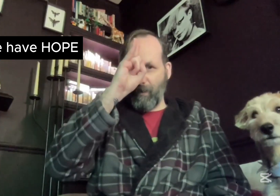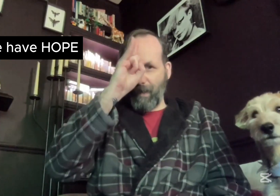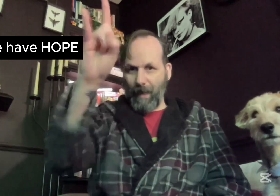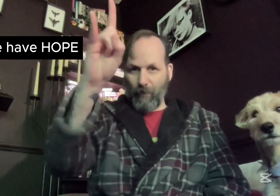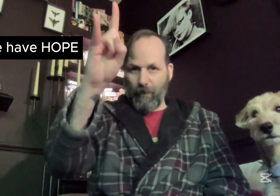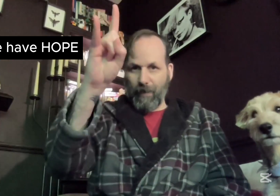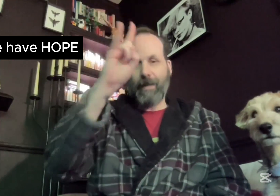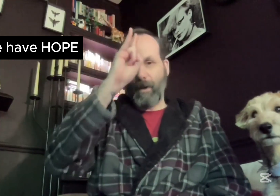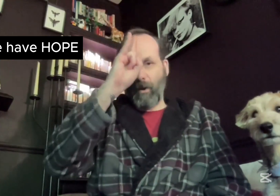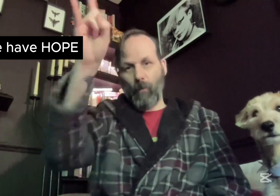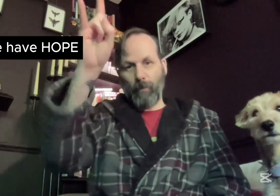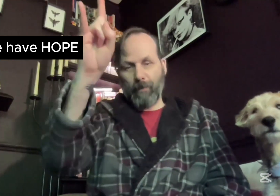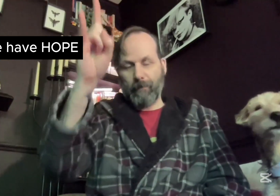going to help like that, hope.